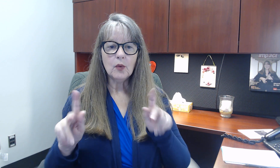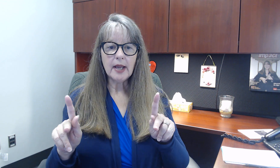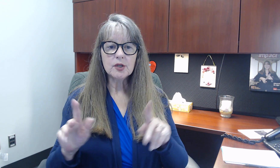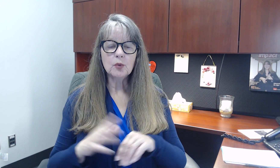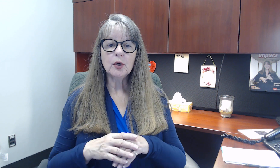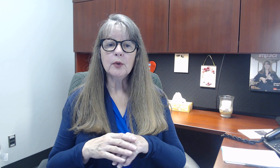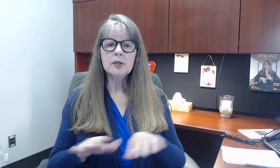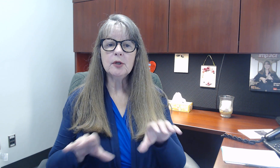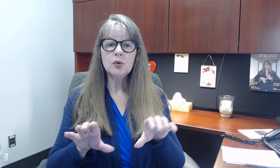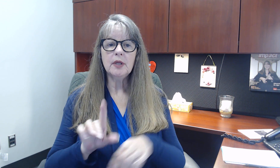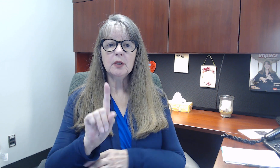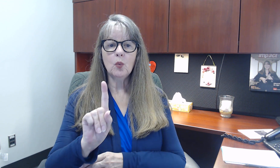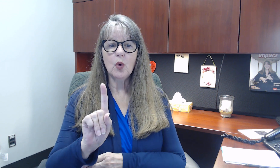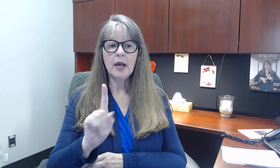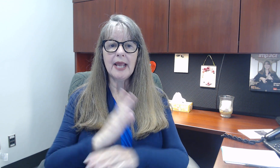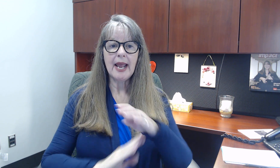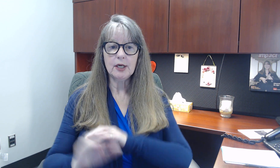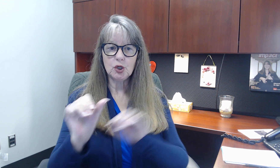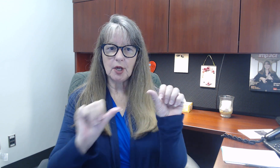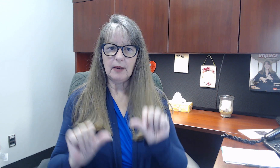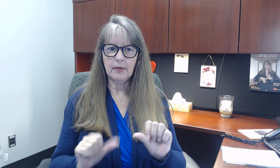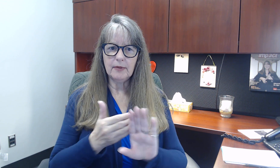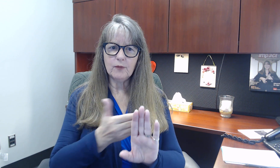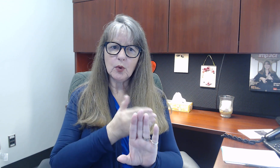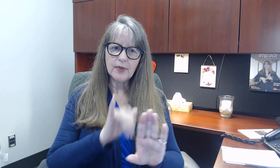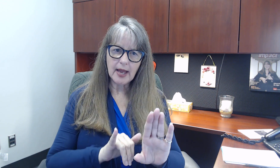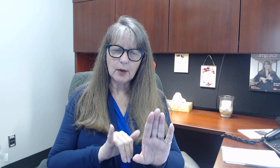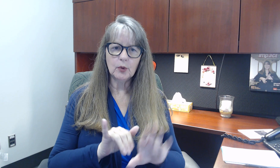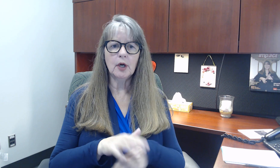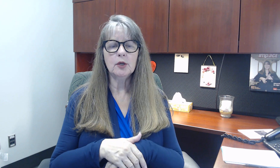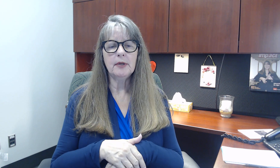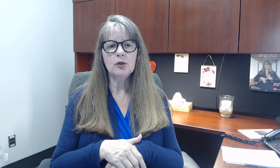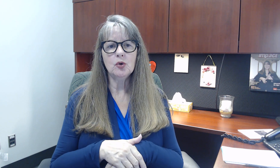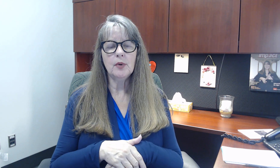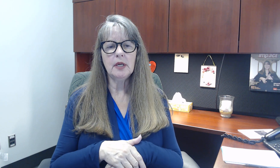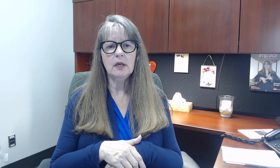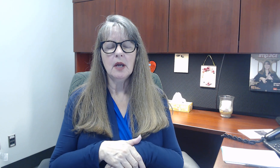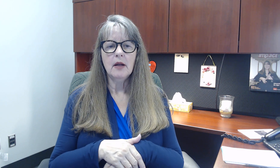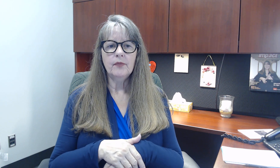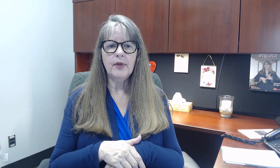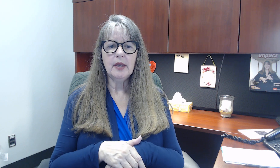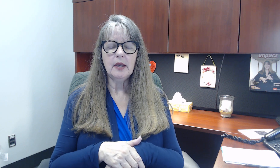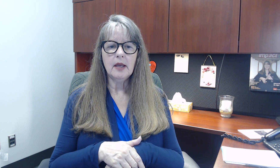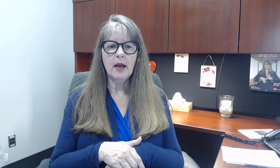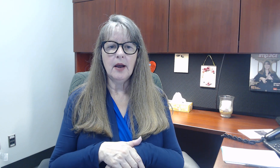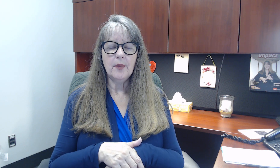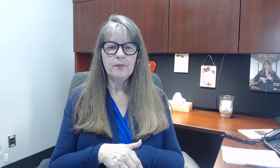Okay, so we're going to be doing the one hand shape, but before that, we're going to be doing the